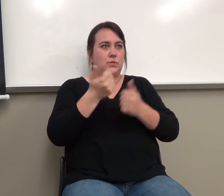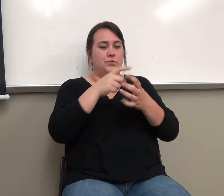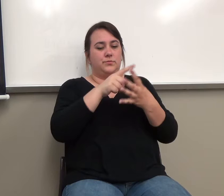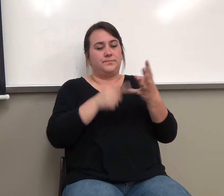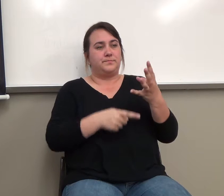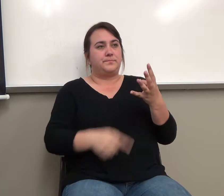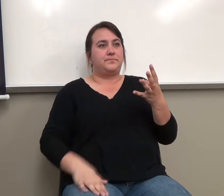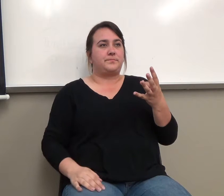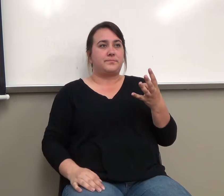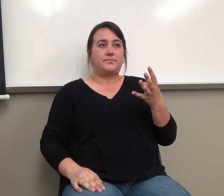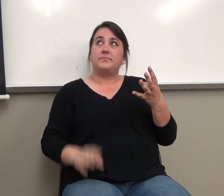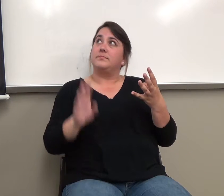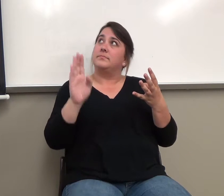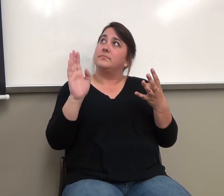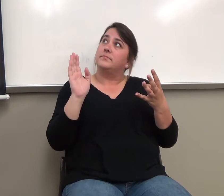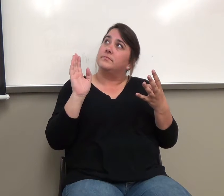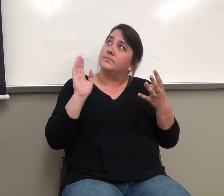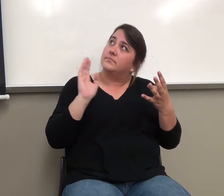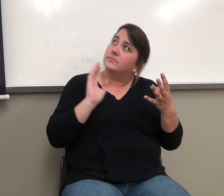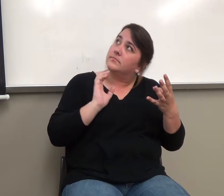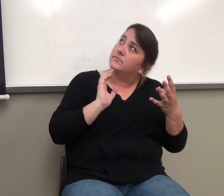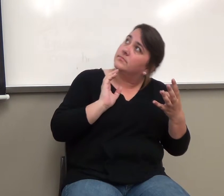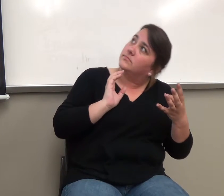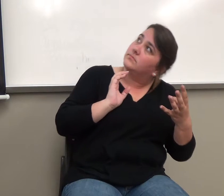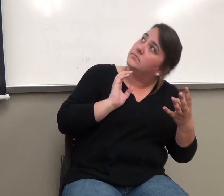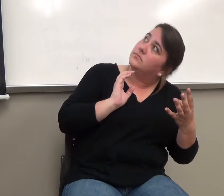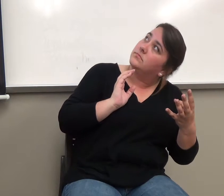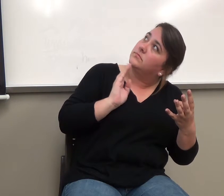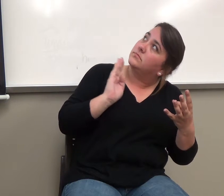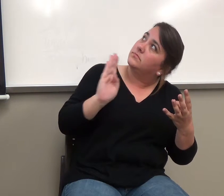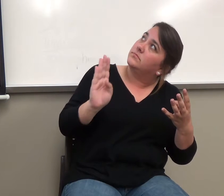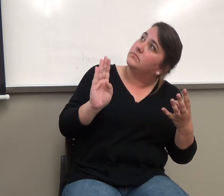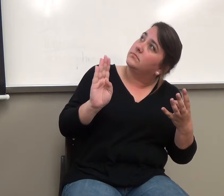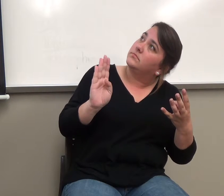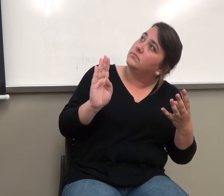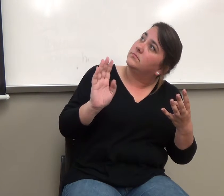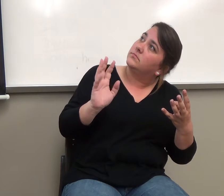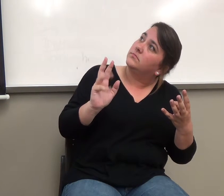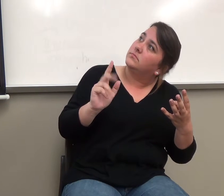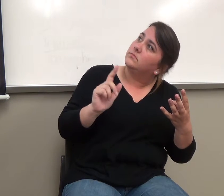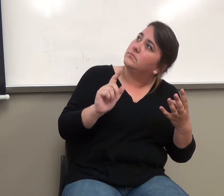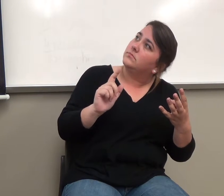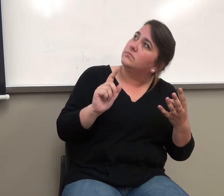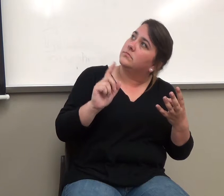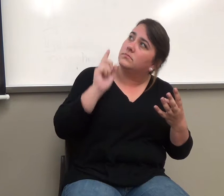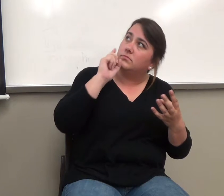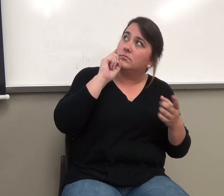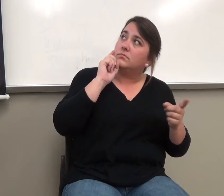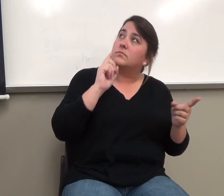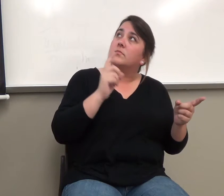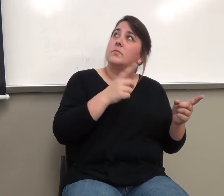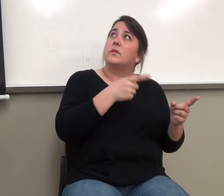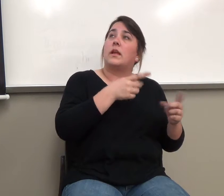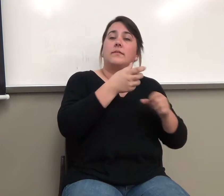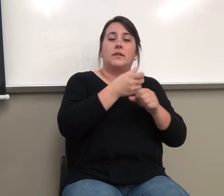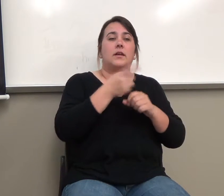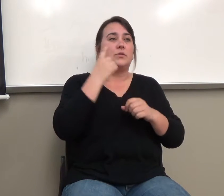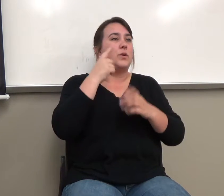Yeah, okay. So again, if you're gonna write this paper, you say they have taken steps to make the sport safe,